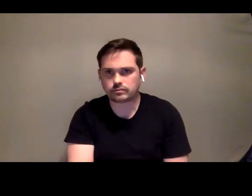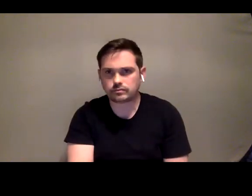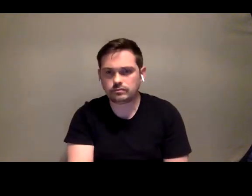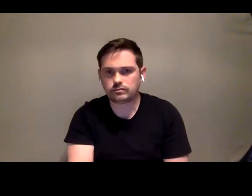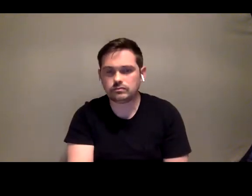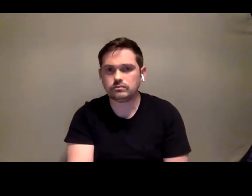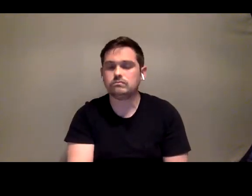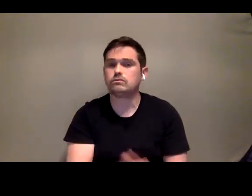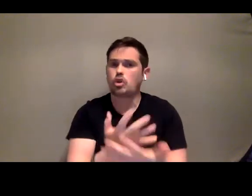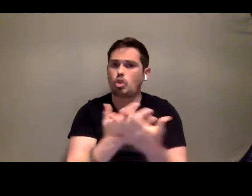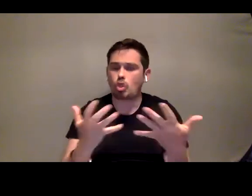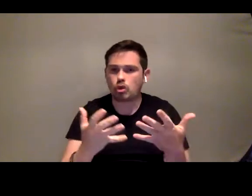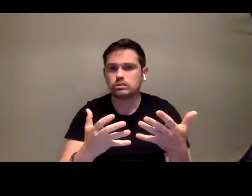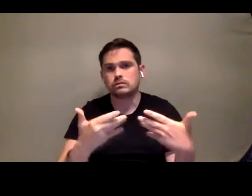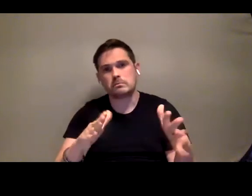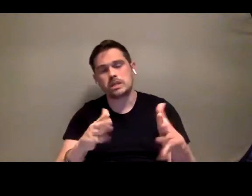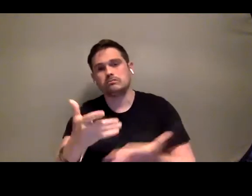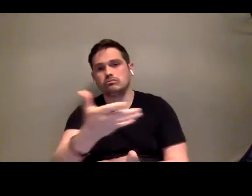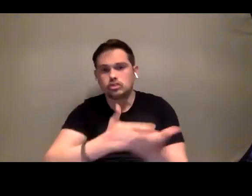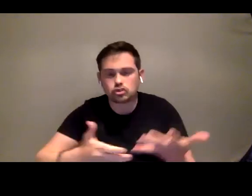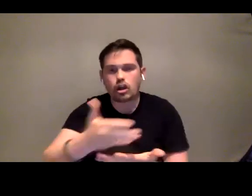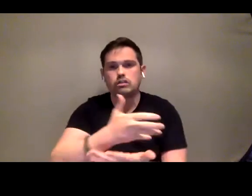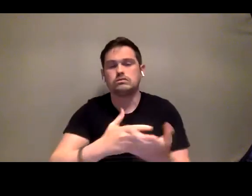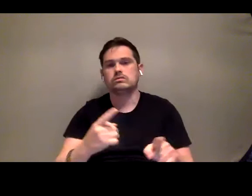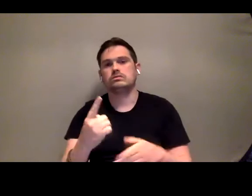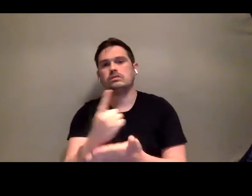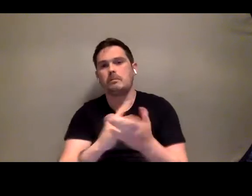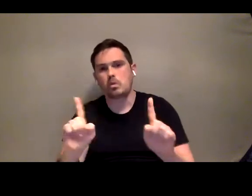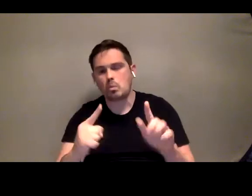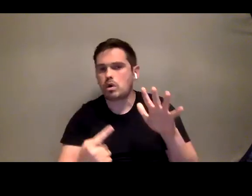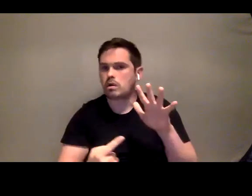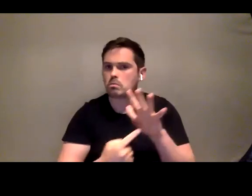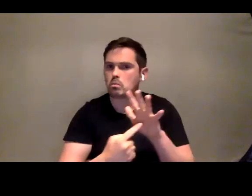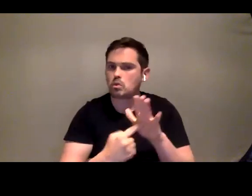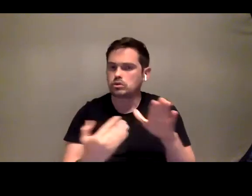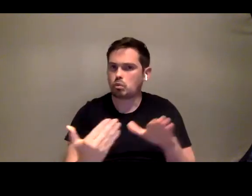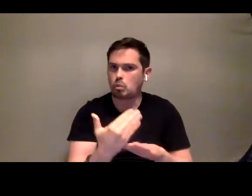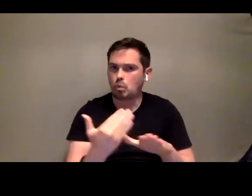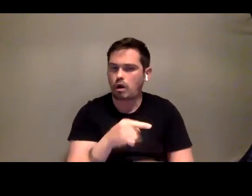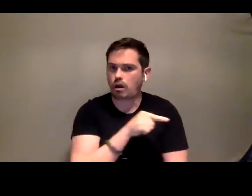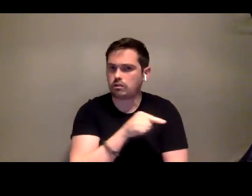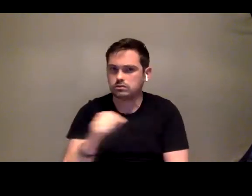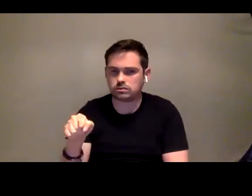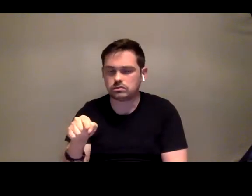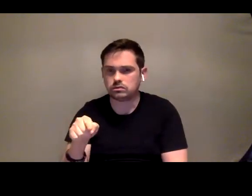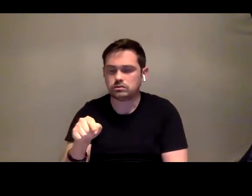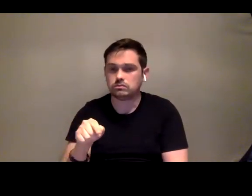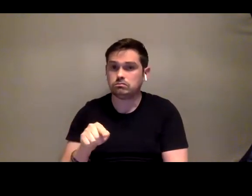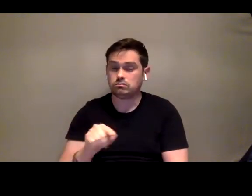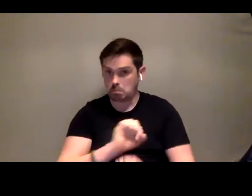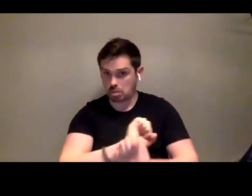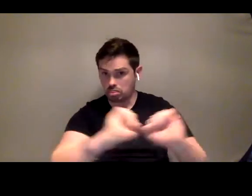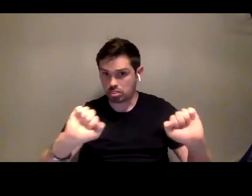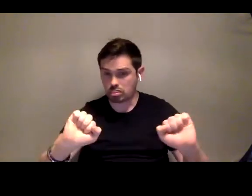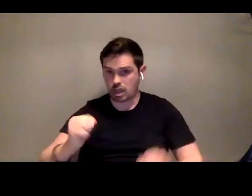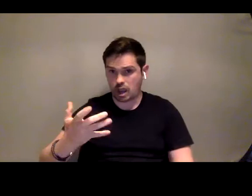been talked about around the importance of key workers during this pandemic, for example. But do those people get, you know, a decent income?